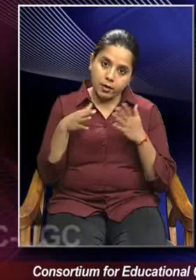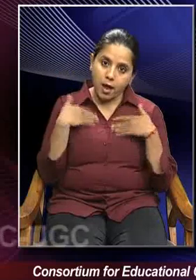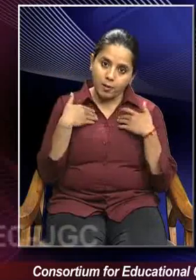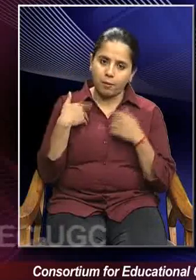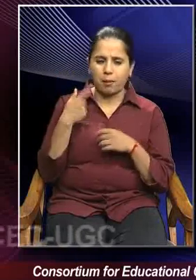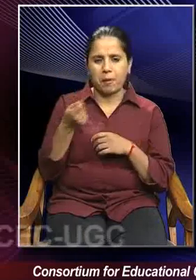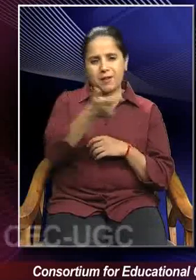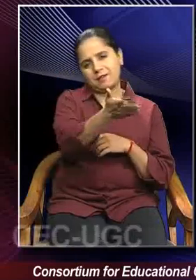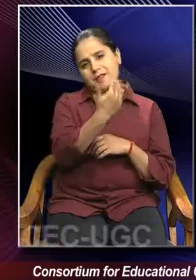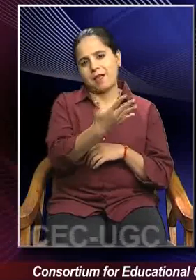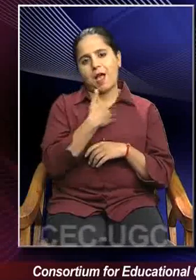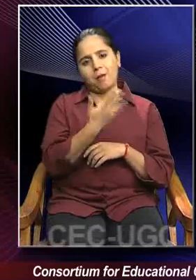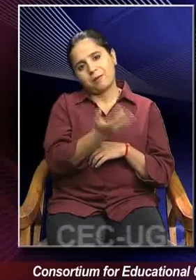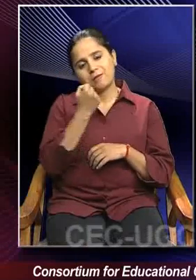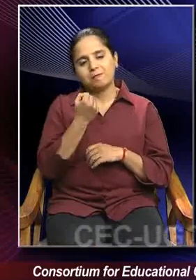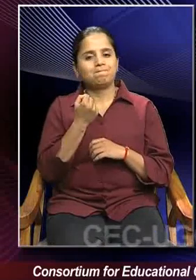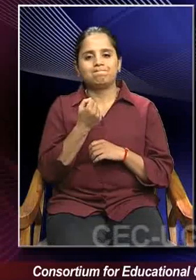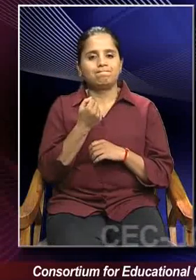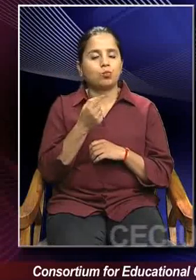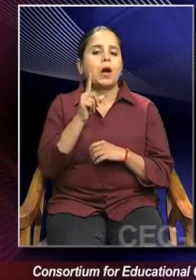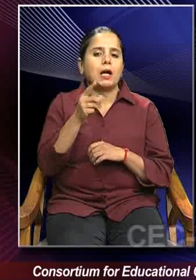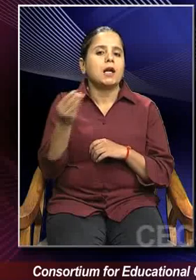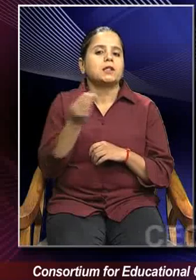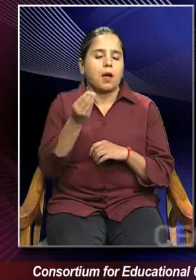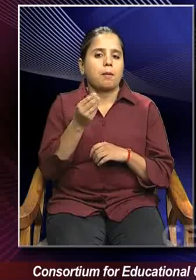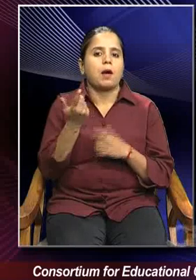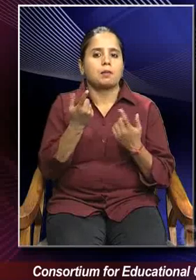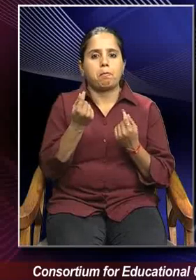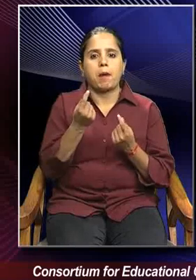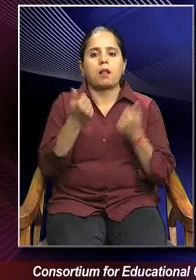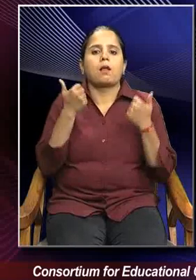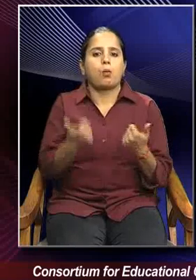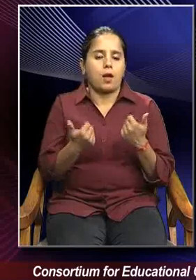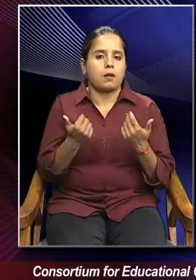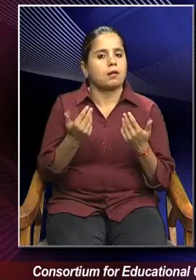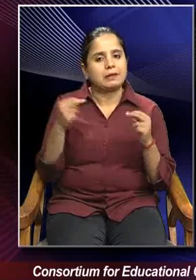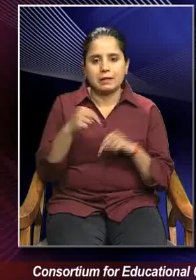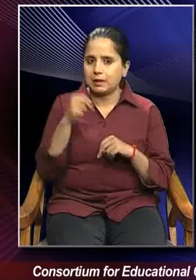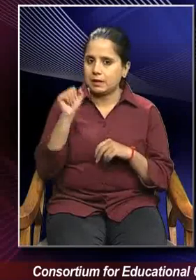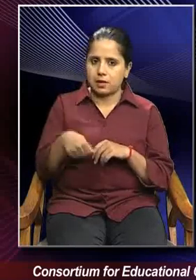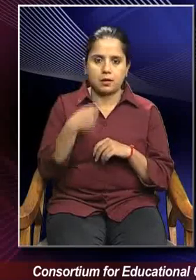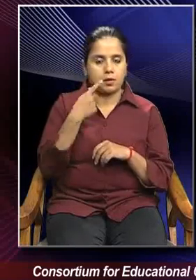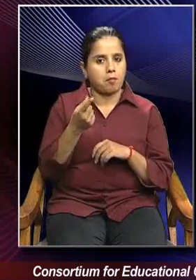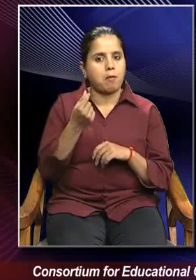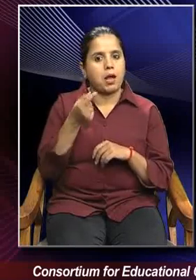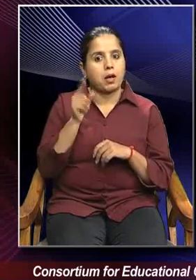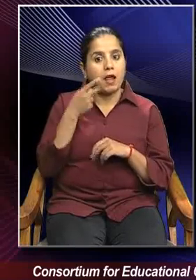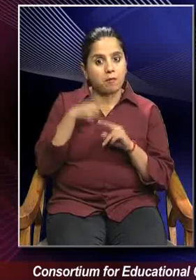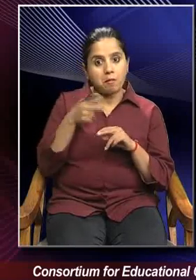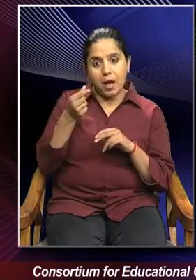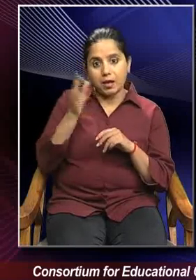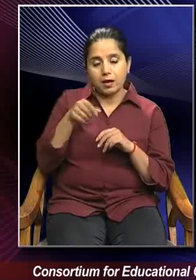happiness. Yet, a certain degree of wealth is definitely required to meet